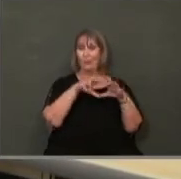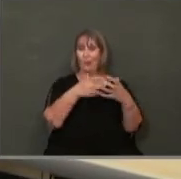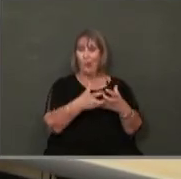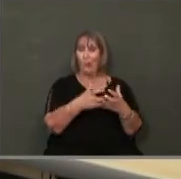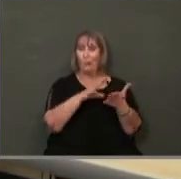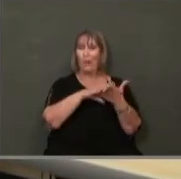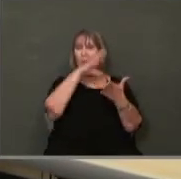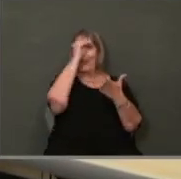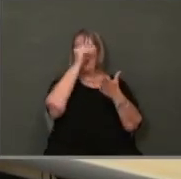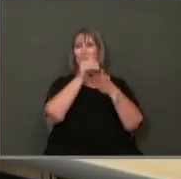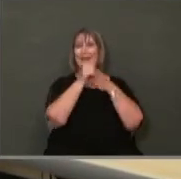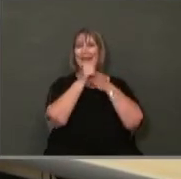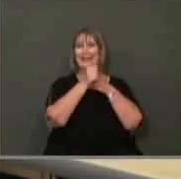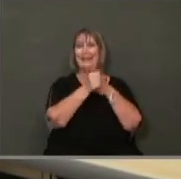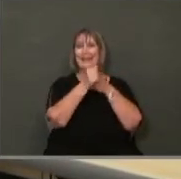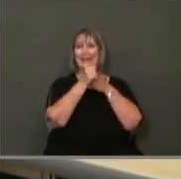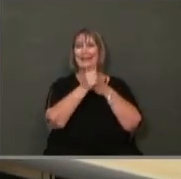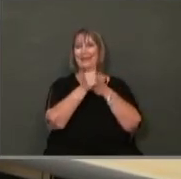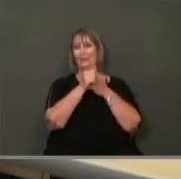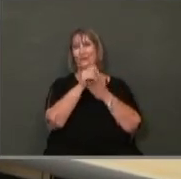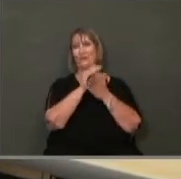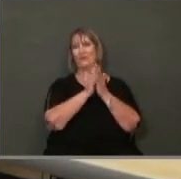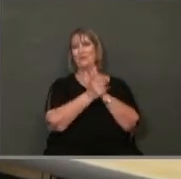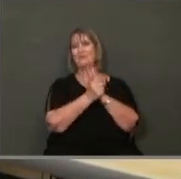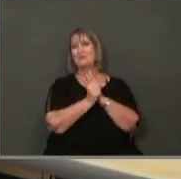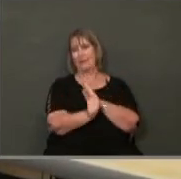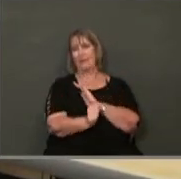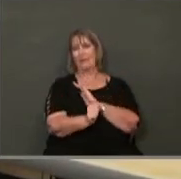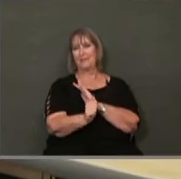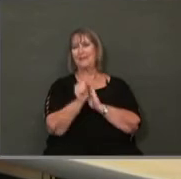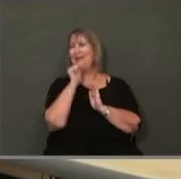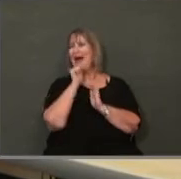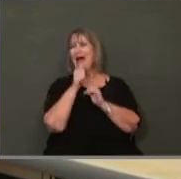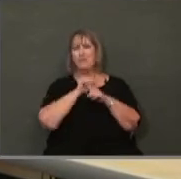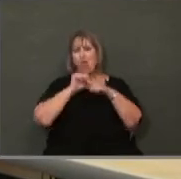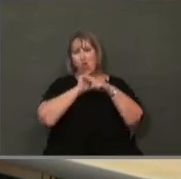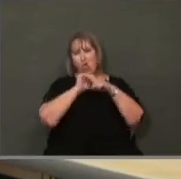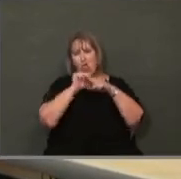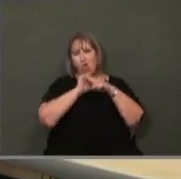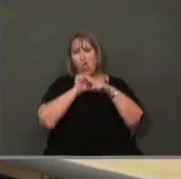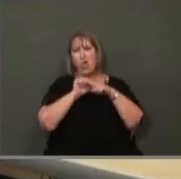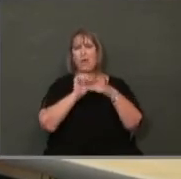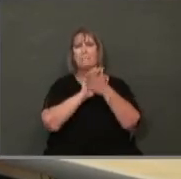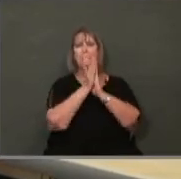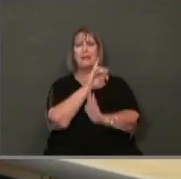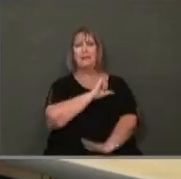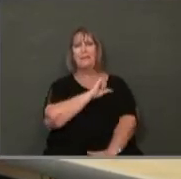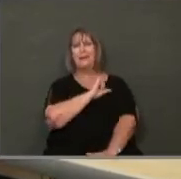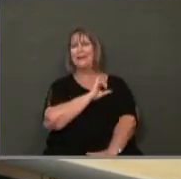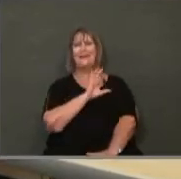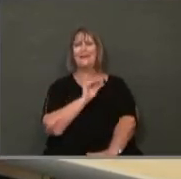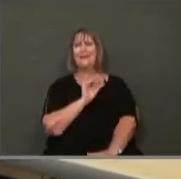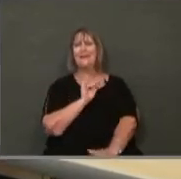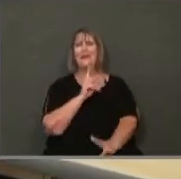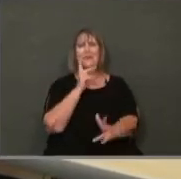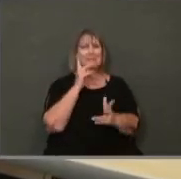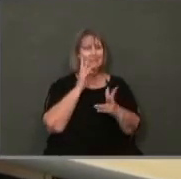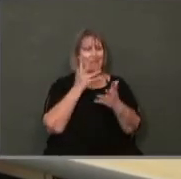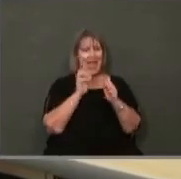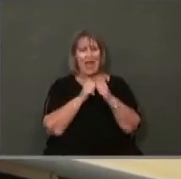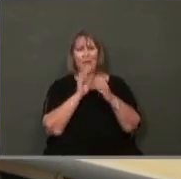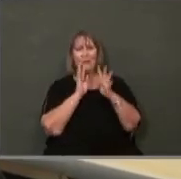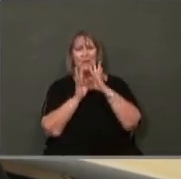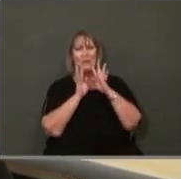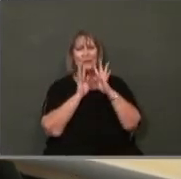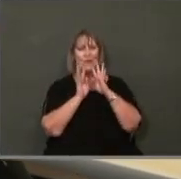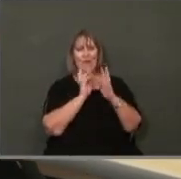just about getting them to be cops, right? Programs like this help develop confidence, but also problem solving and talking, having